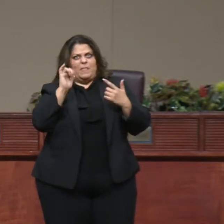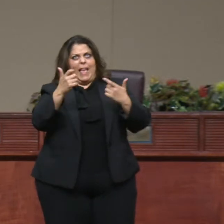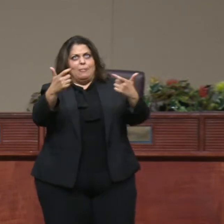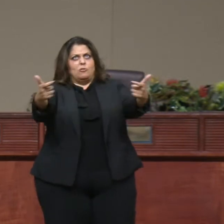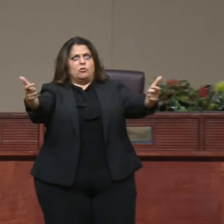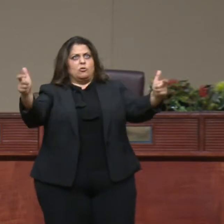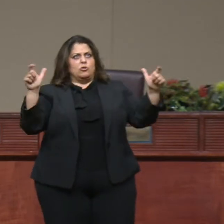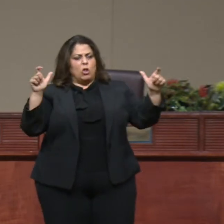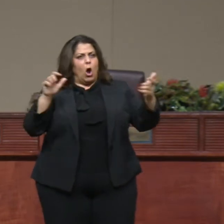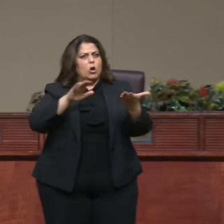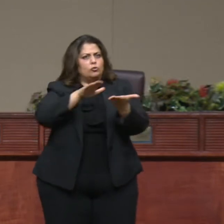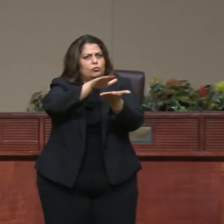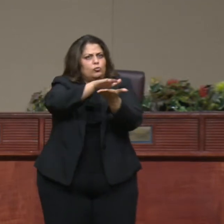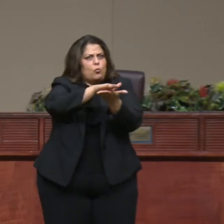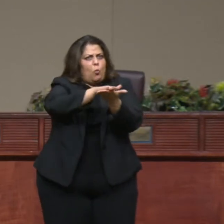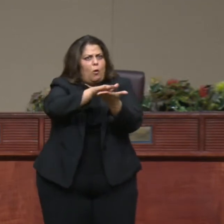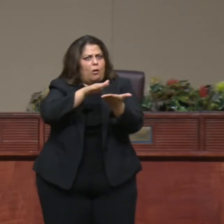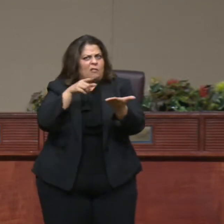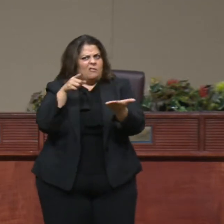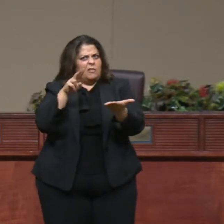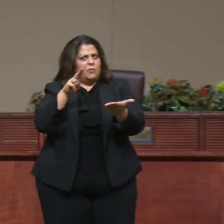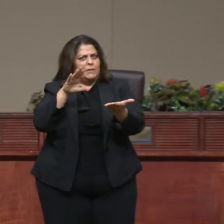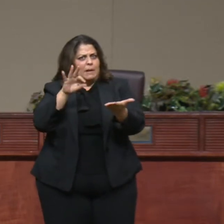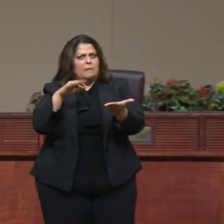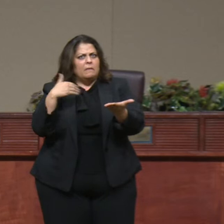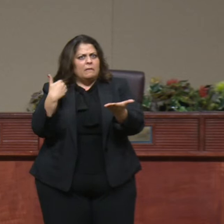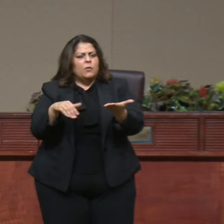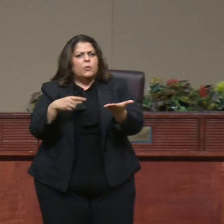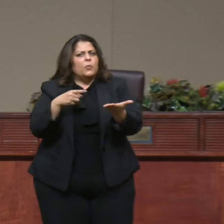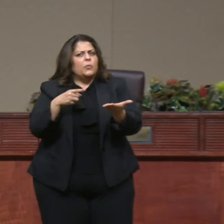like the student population at UCF